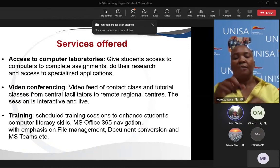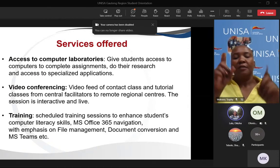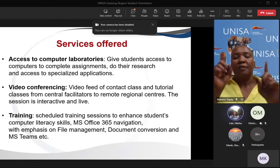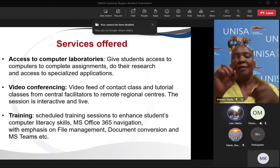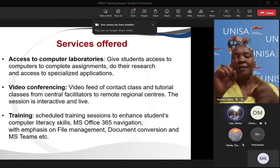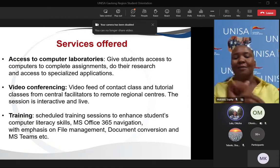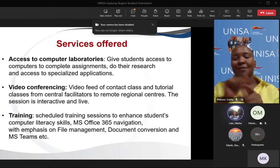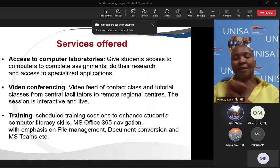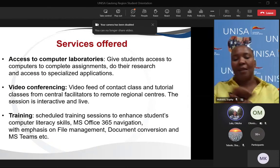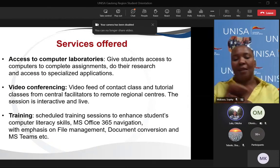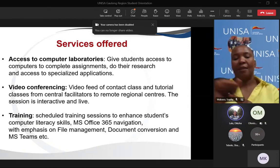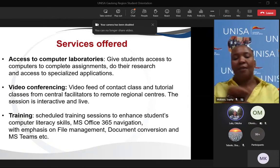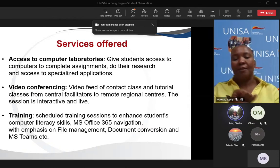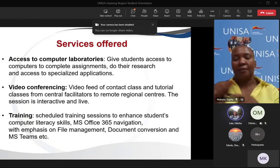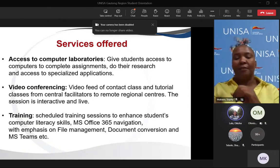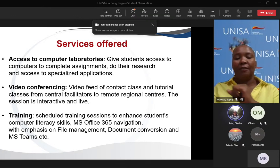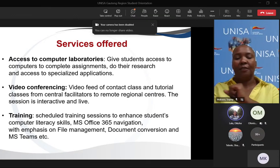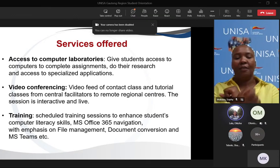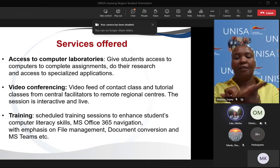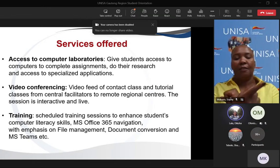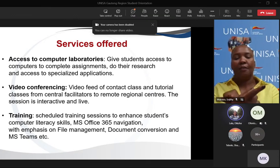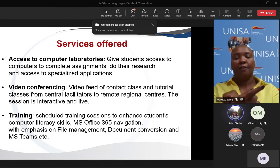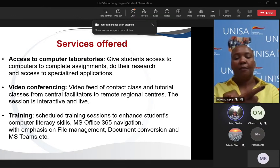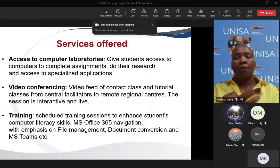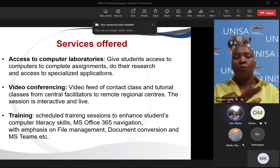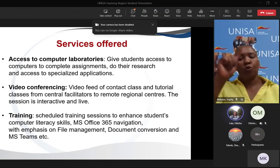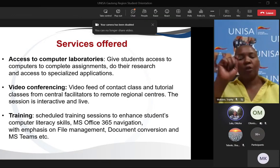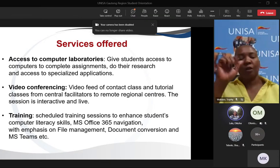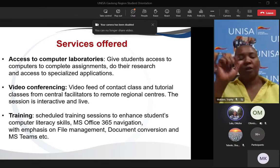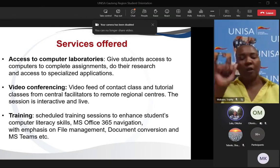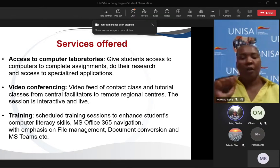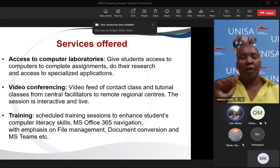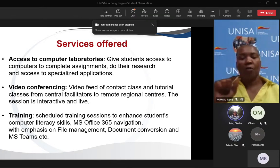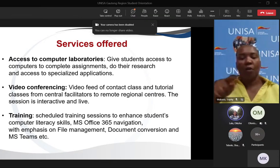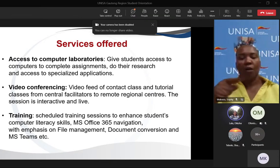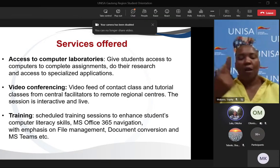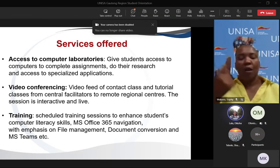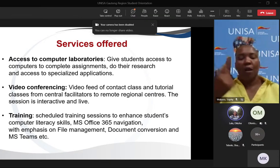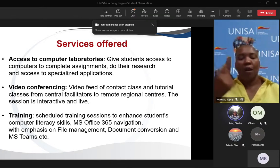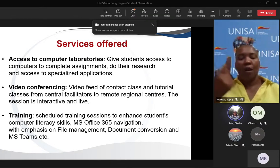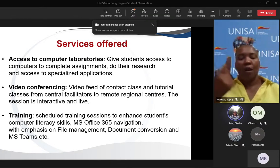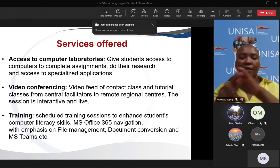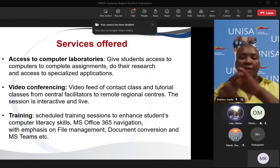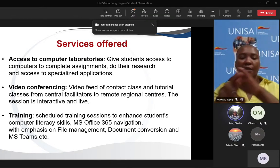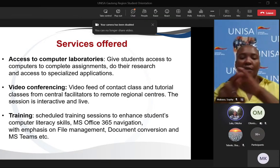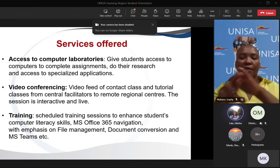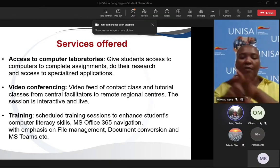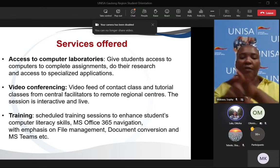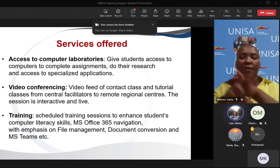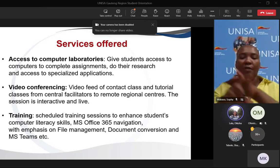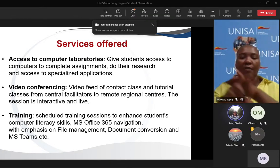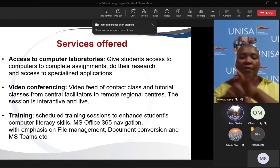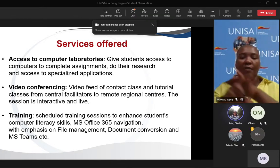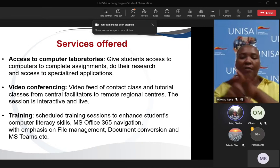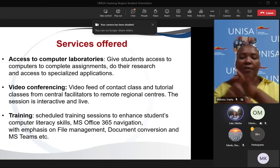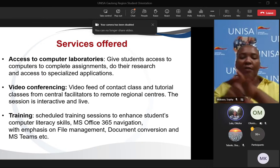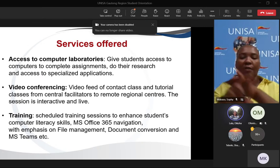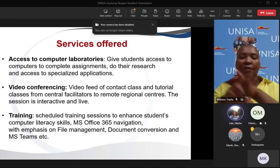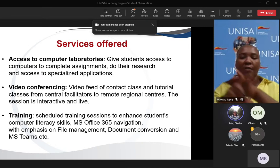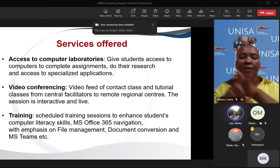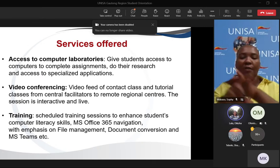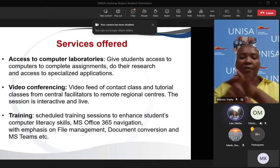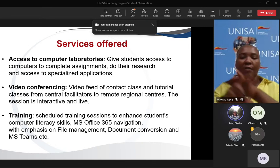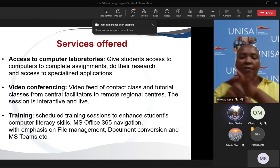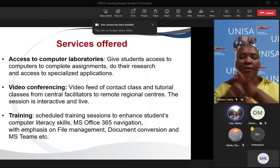session without having to travel conferencing facilities that allow students to